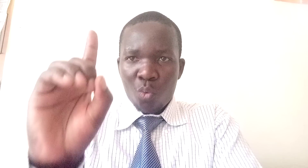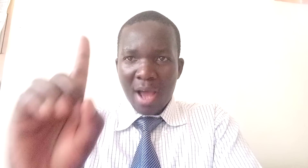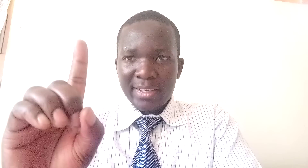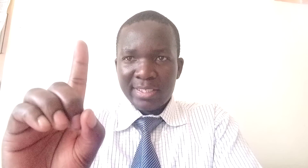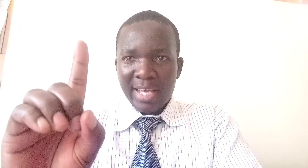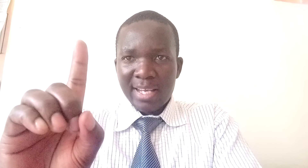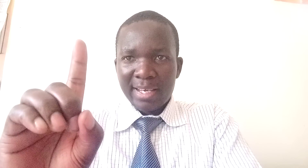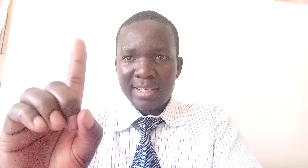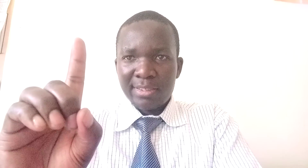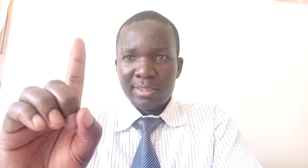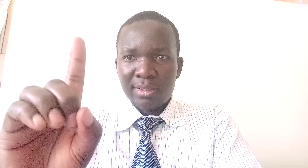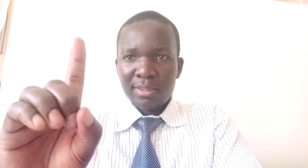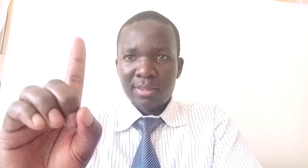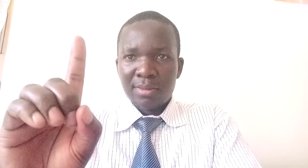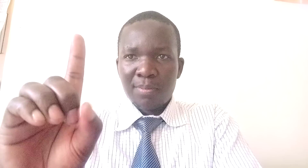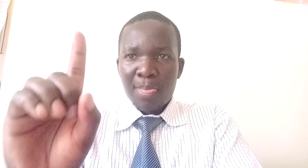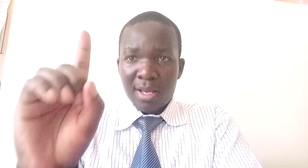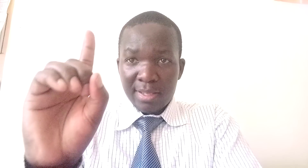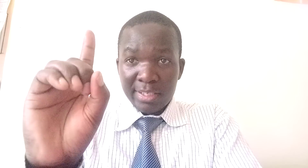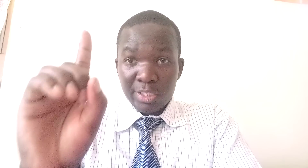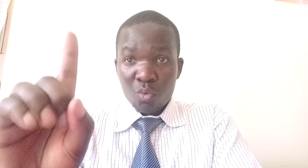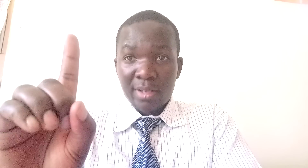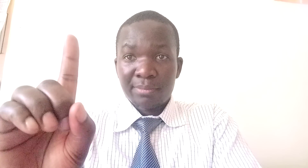1 is signed like this. This is 1.